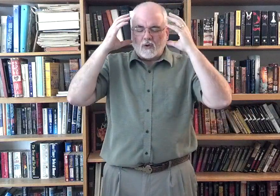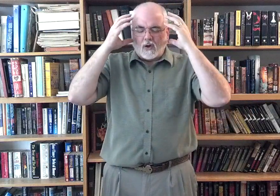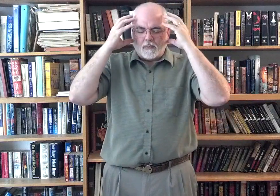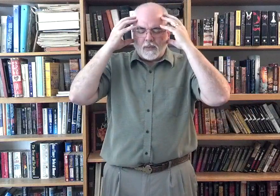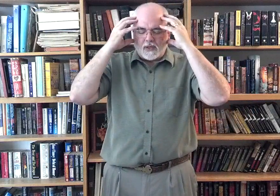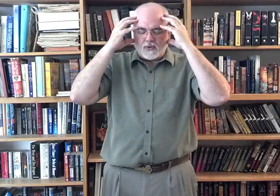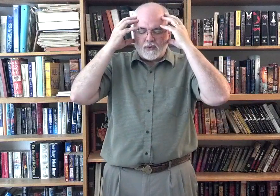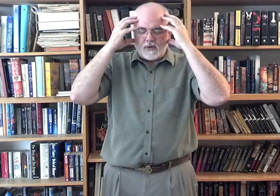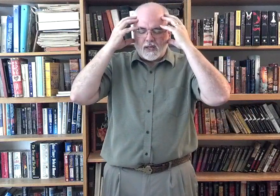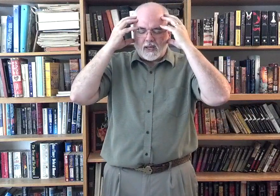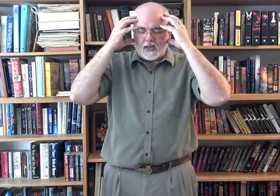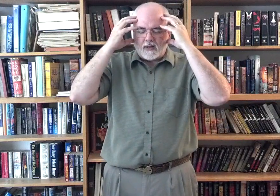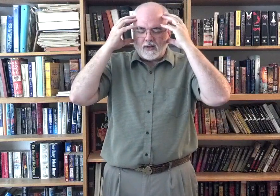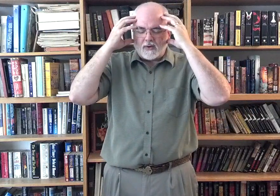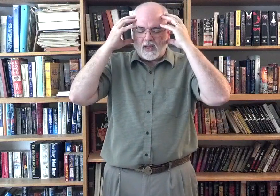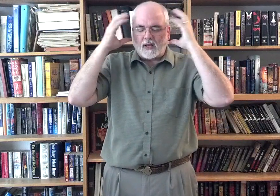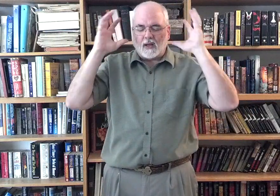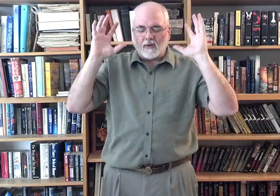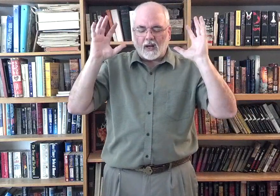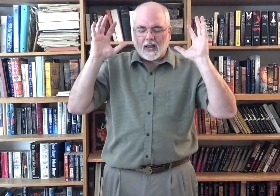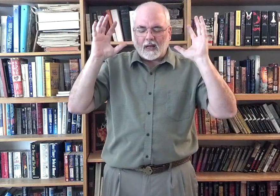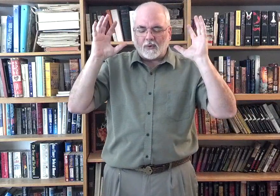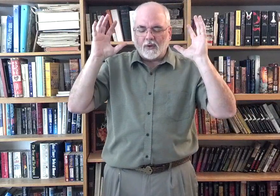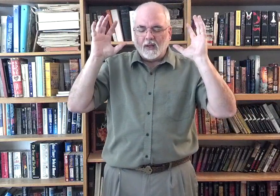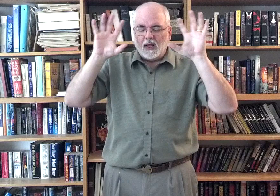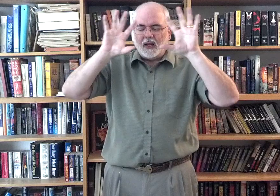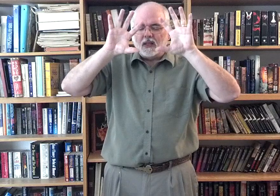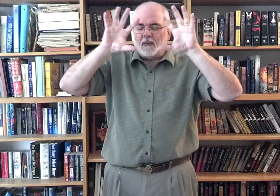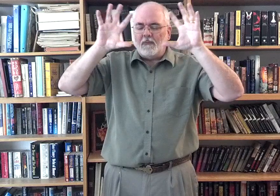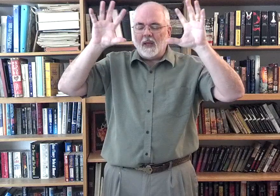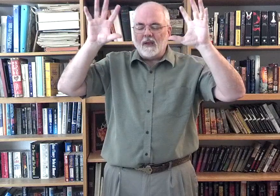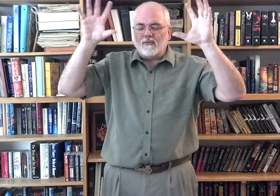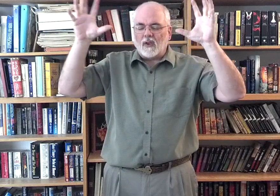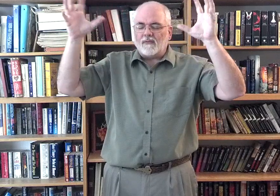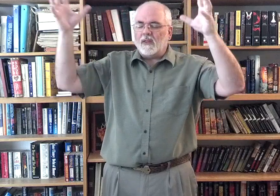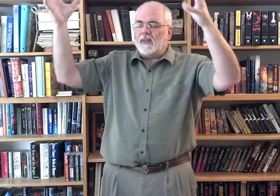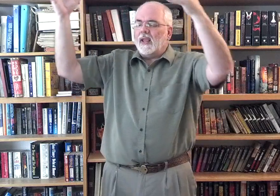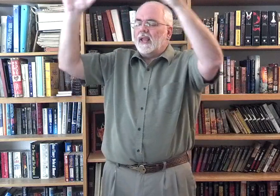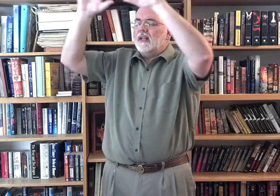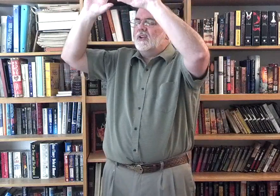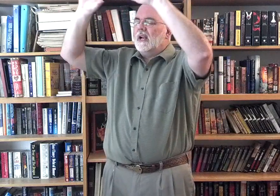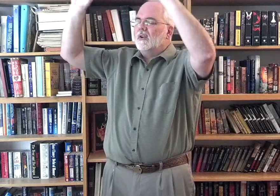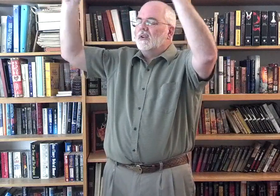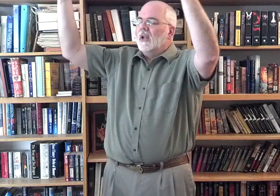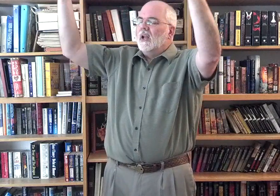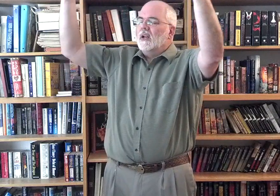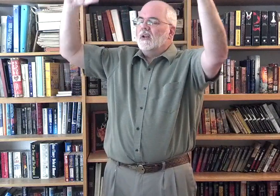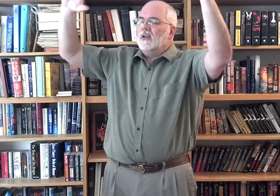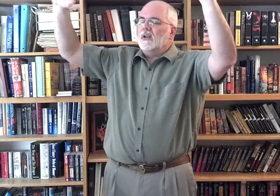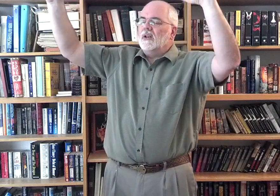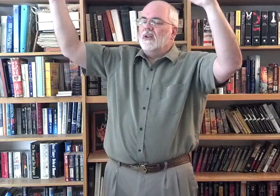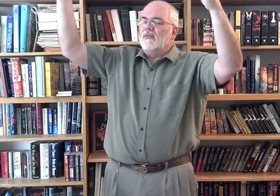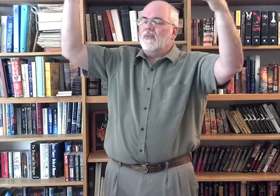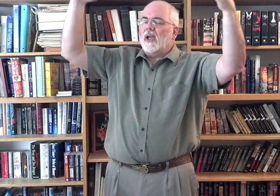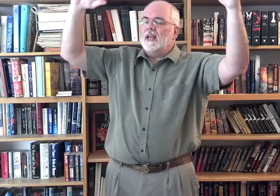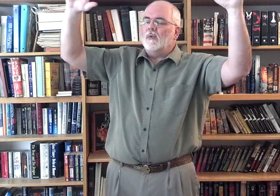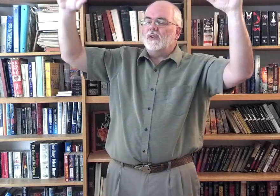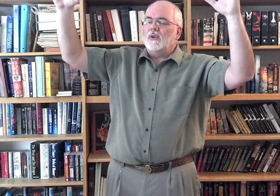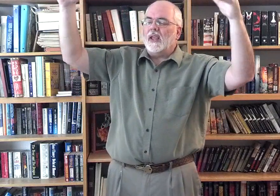a picture of your head, in your head, of a cloud. It's a big fluffy thing. And then kind of define it with your